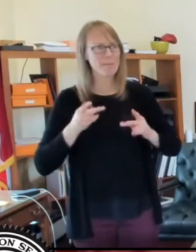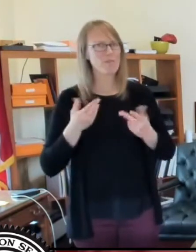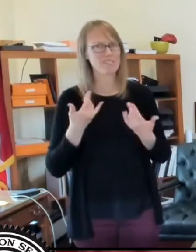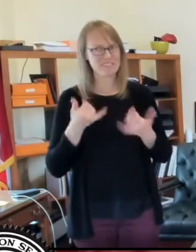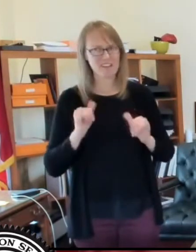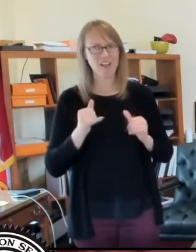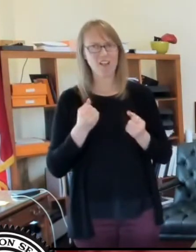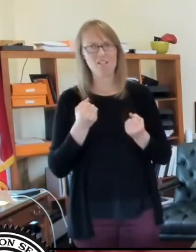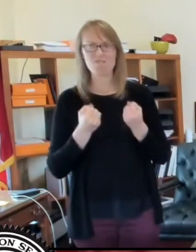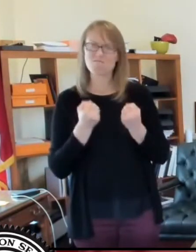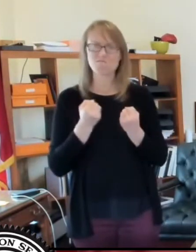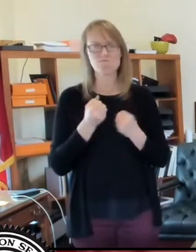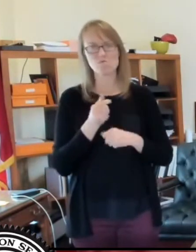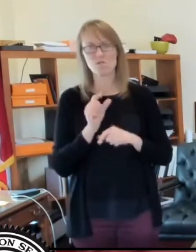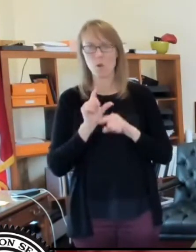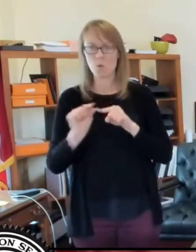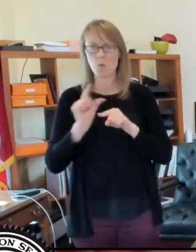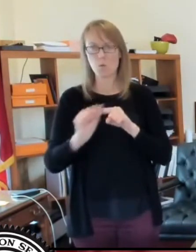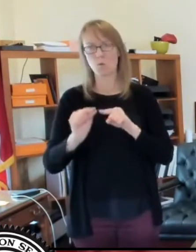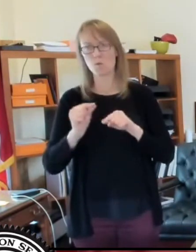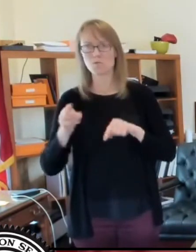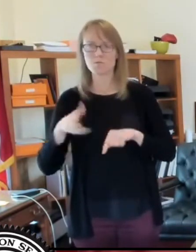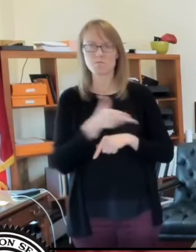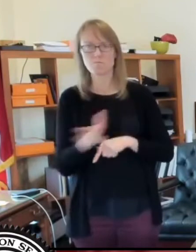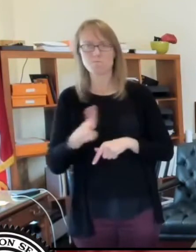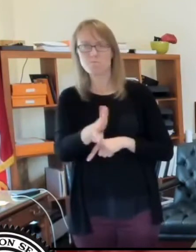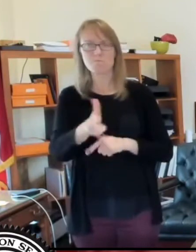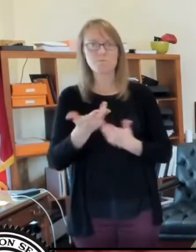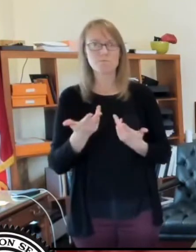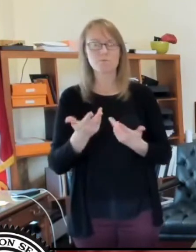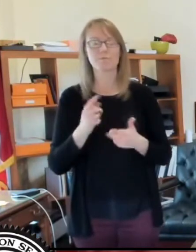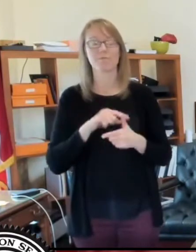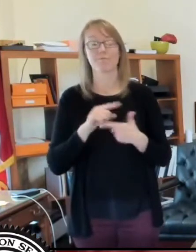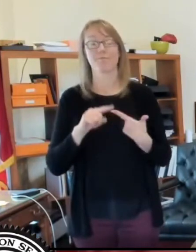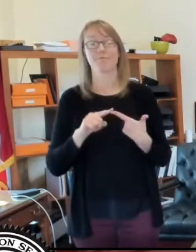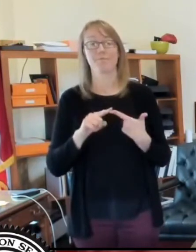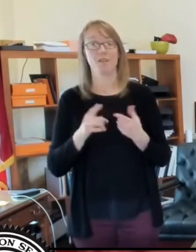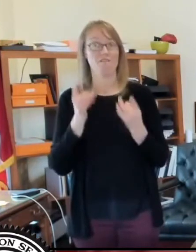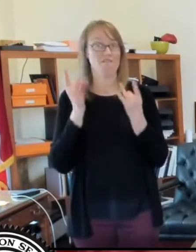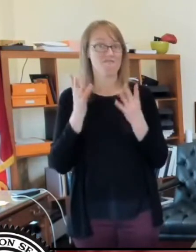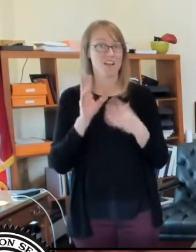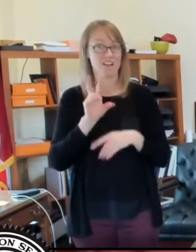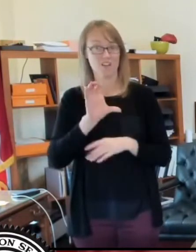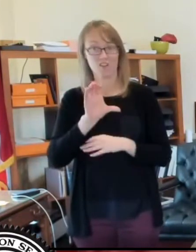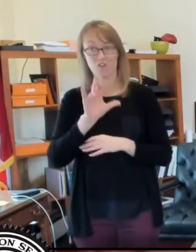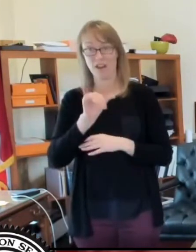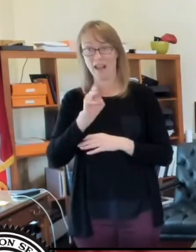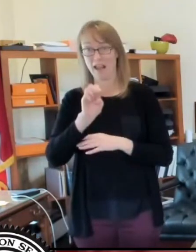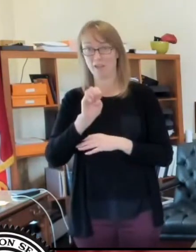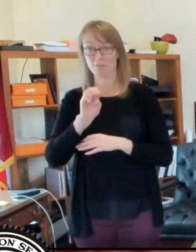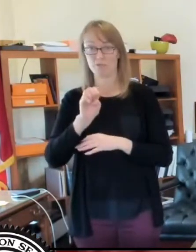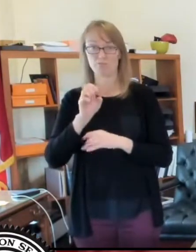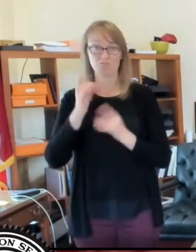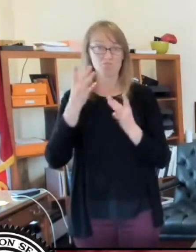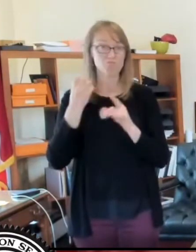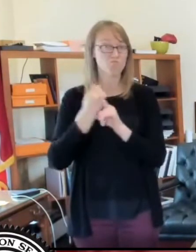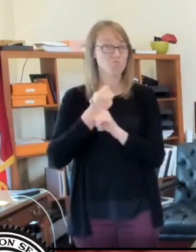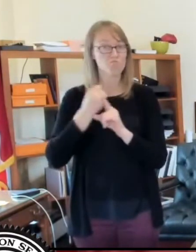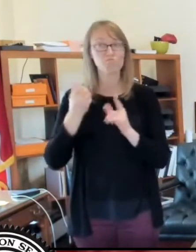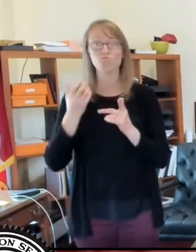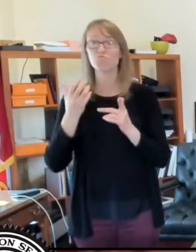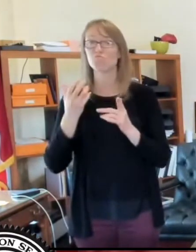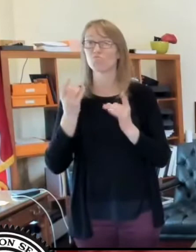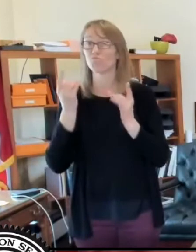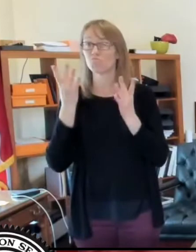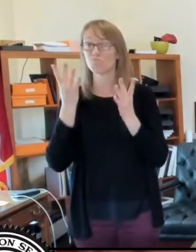the long-term solution? And will they be in effect through the duration of the winter season? Diane, I expect